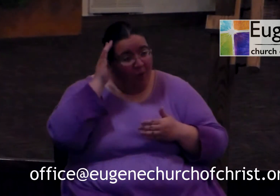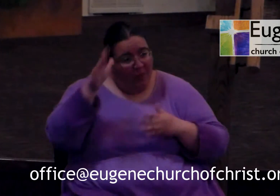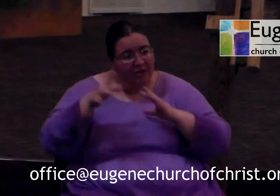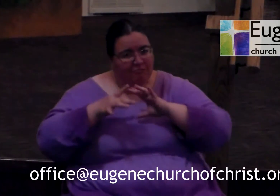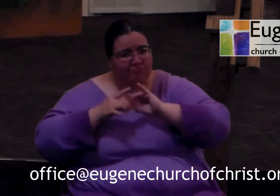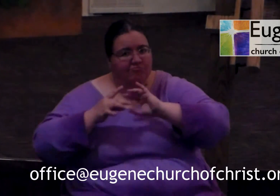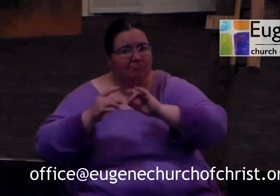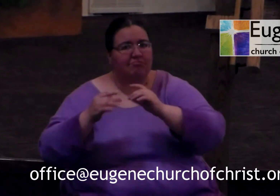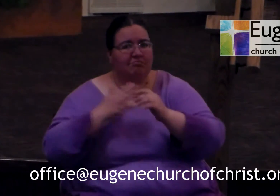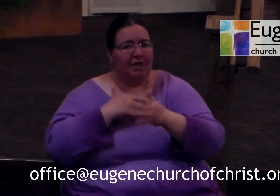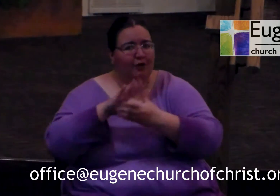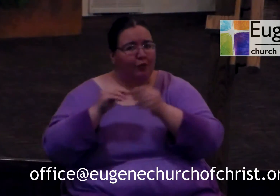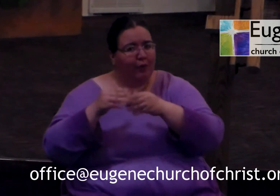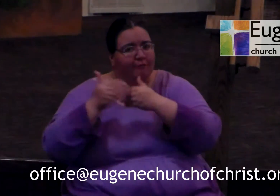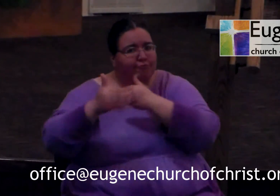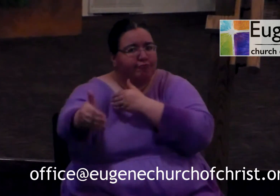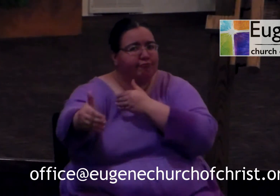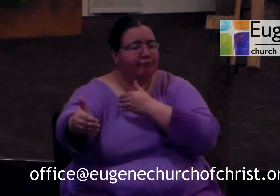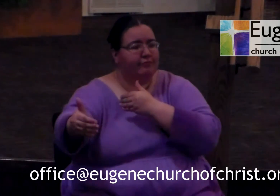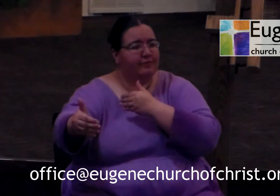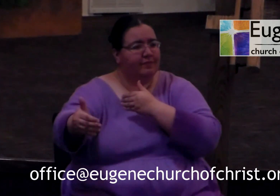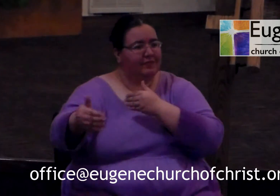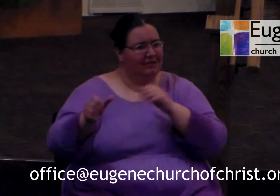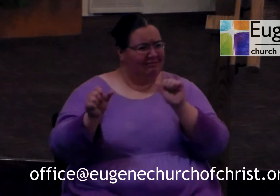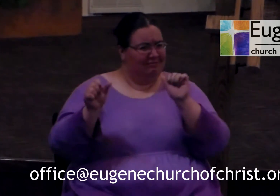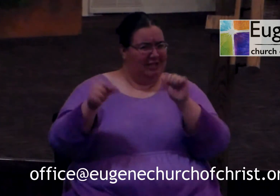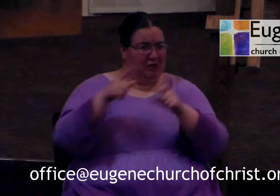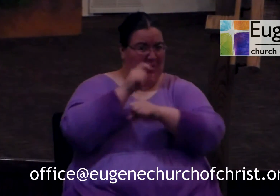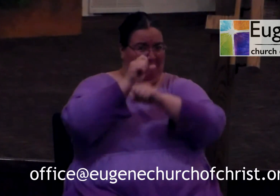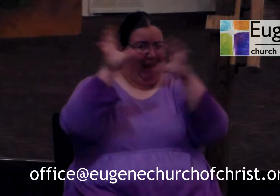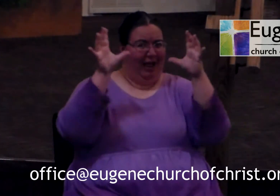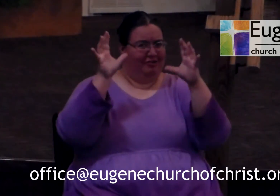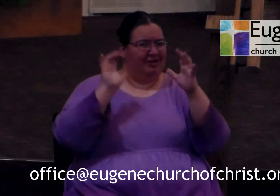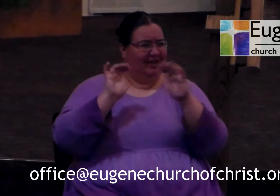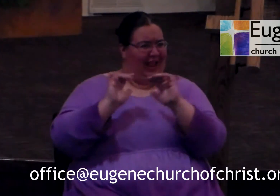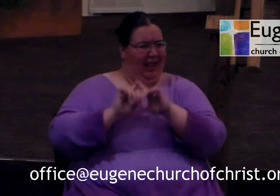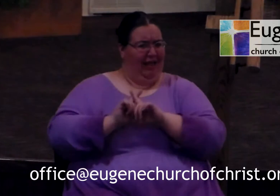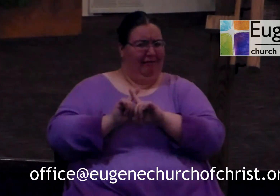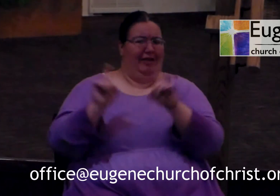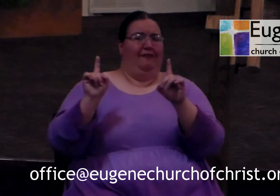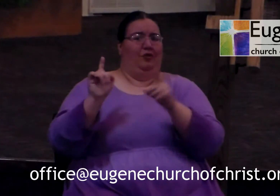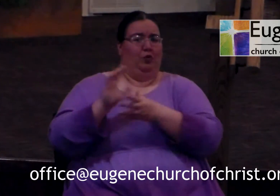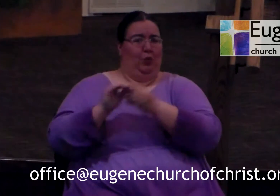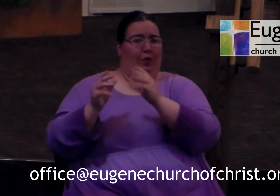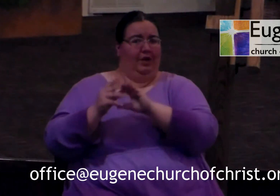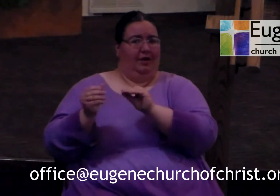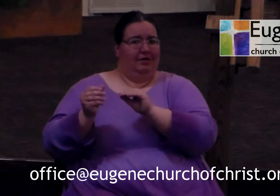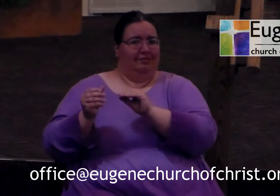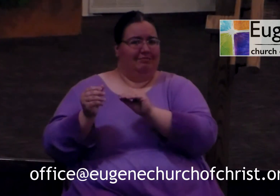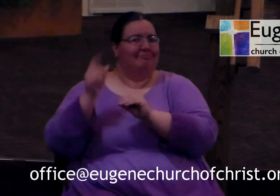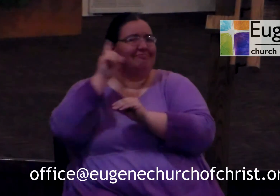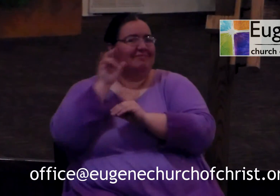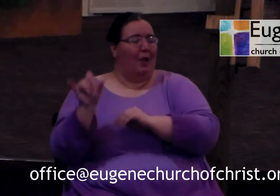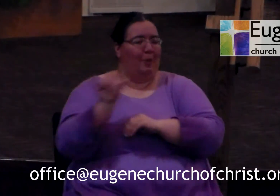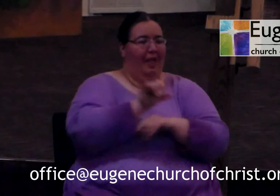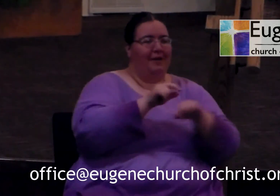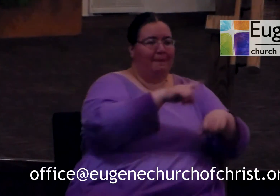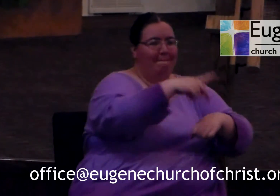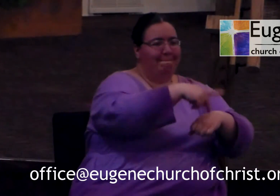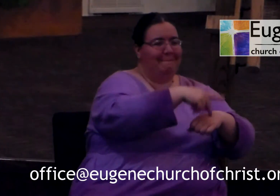story this is at that point? Because honestly, that sounds an awful lot like the story that Peter is going to live out and the story that later on in the book